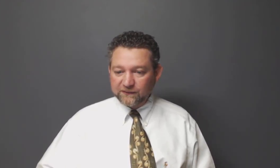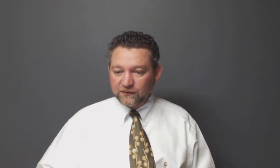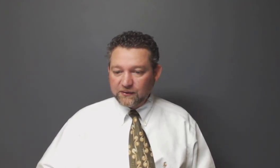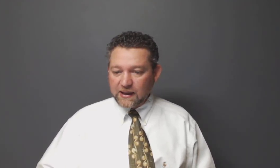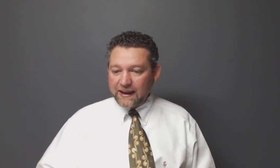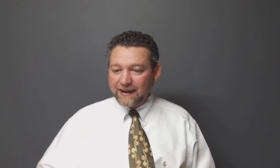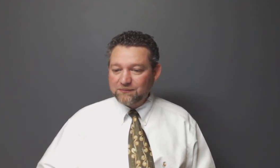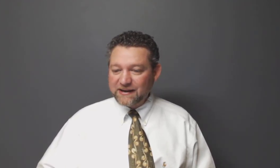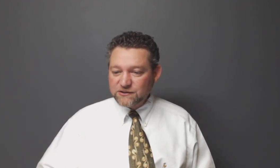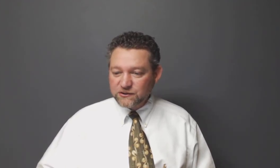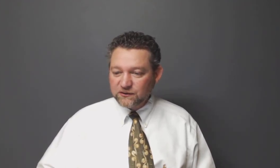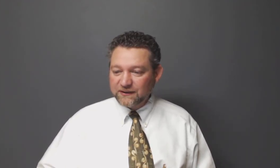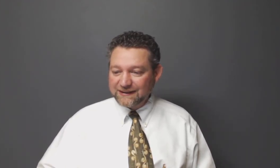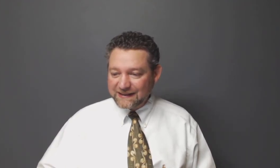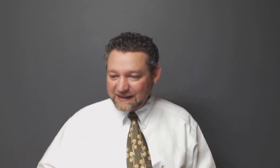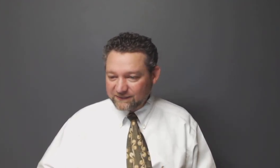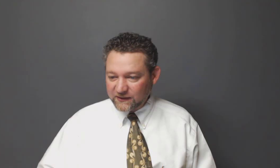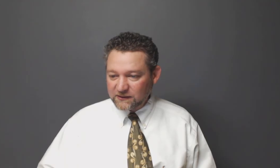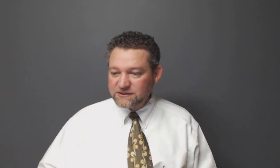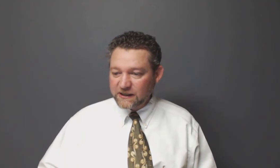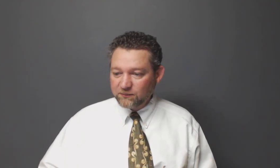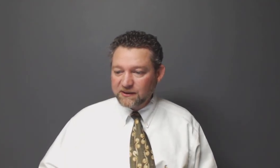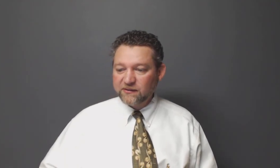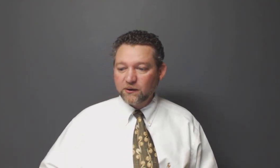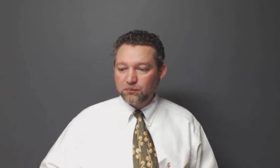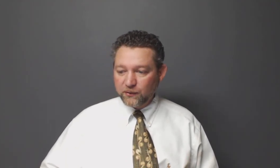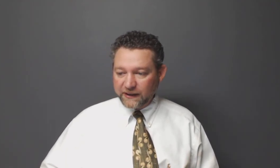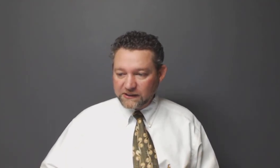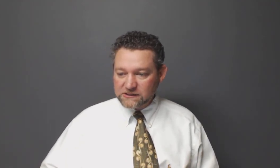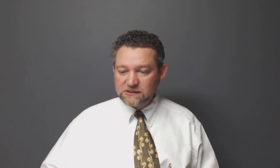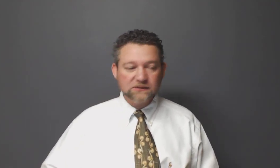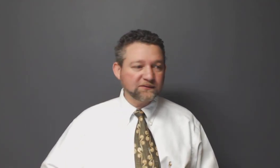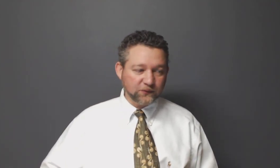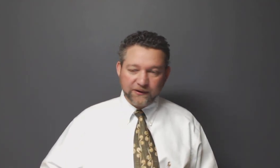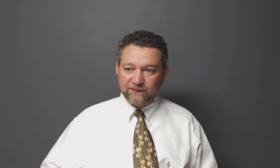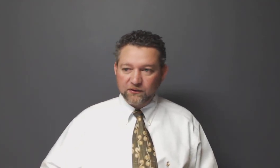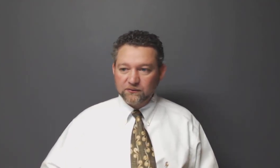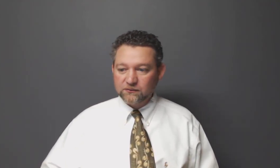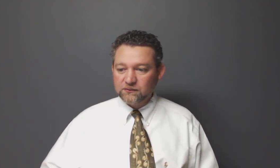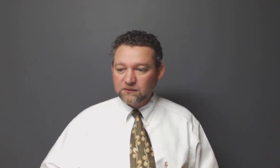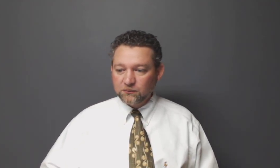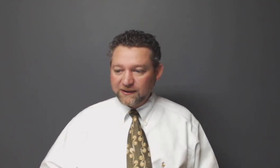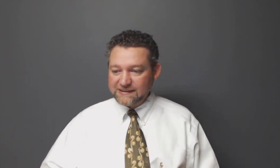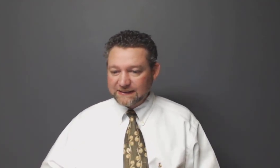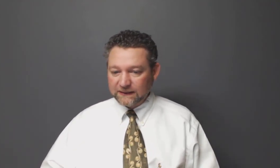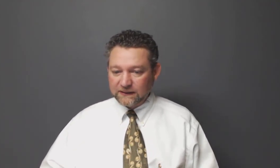forever. And my servant David shall be their prince forever. Prince, not